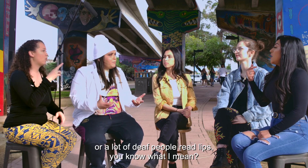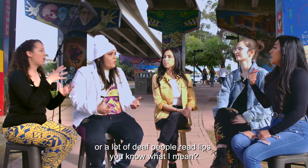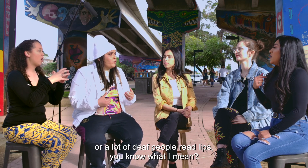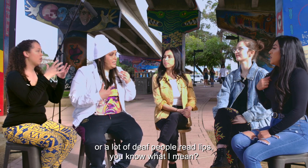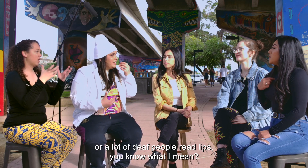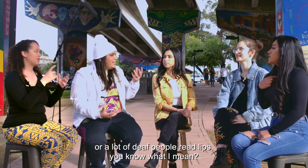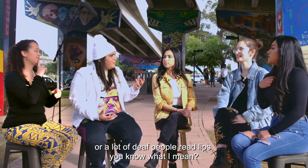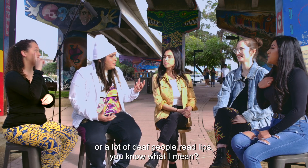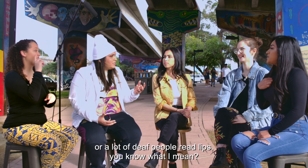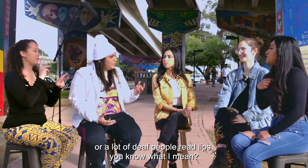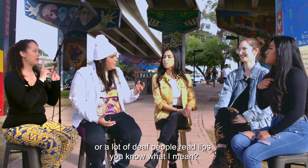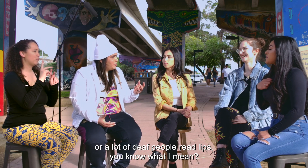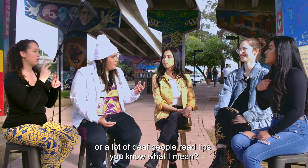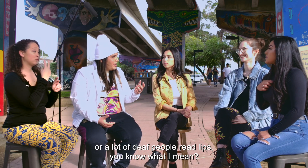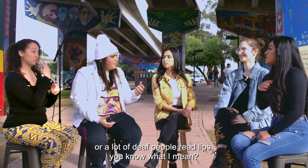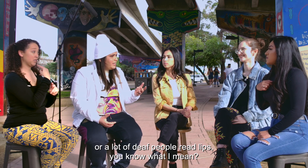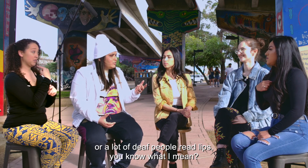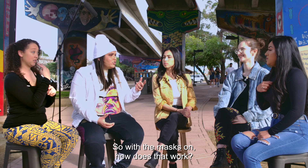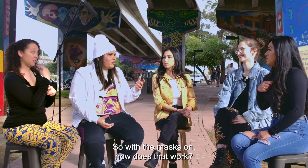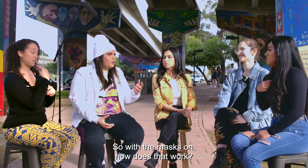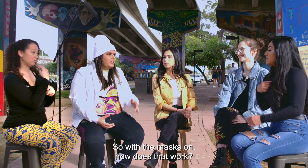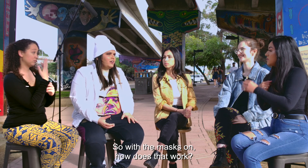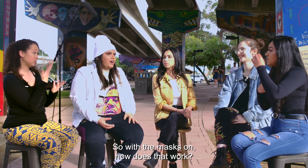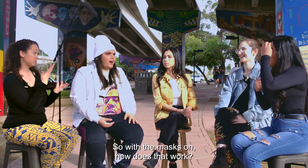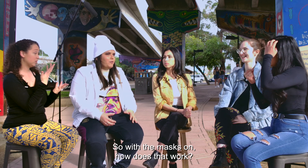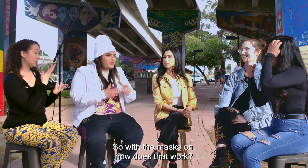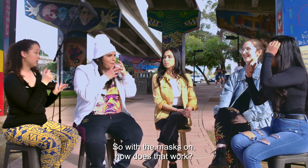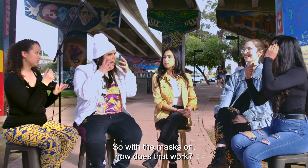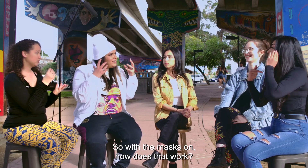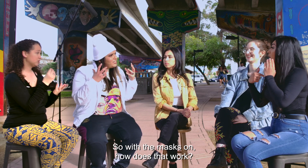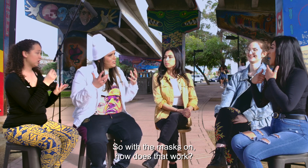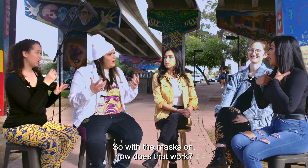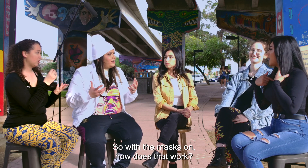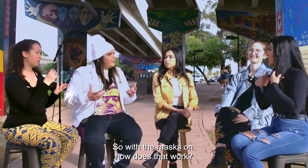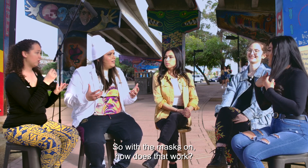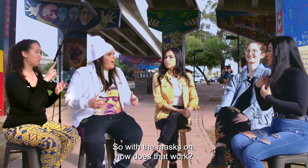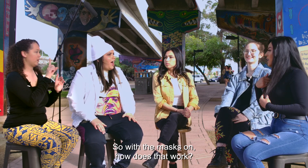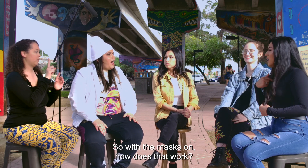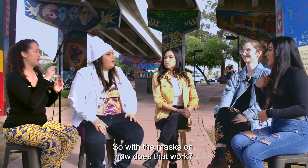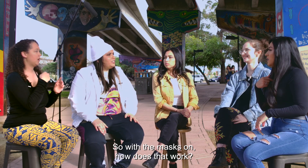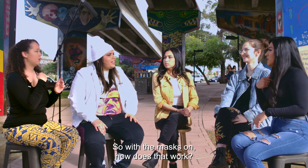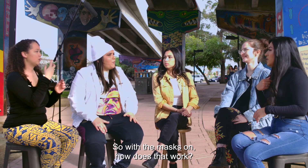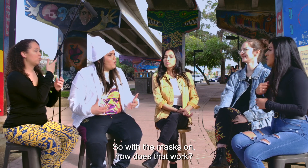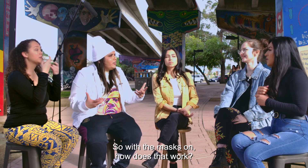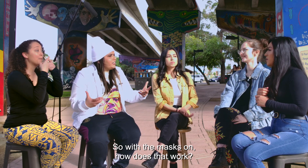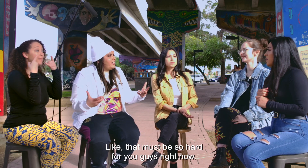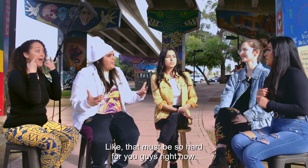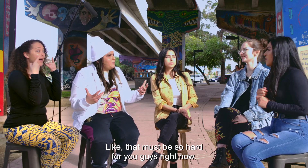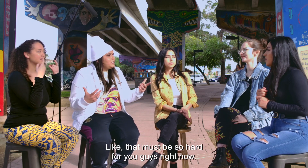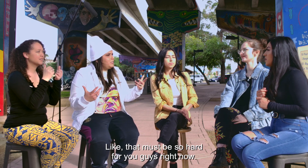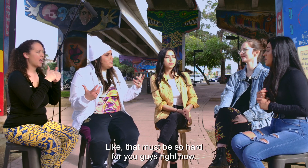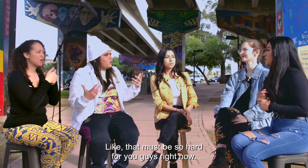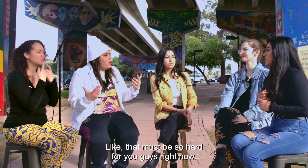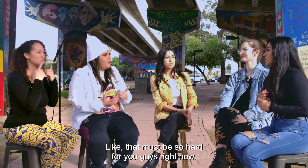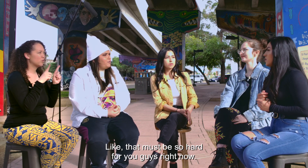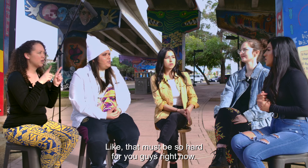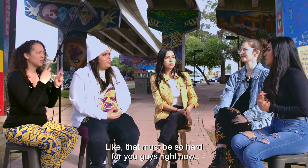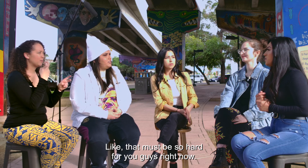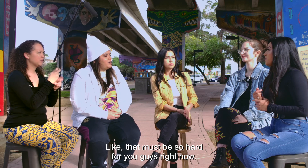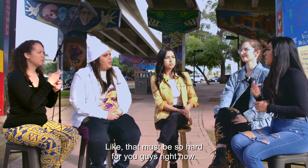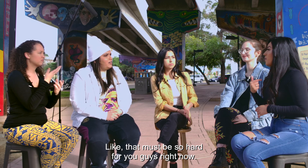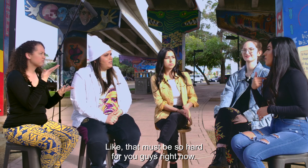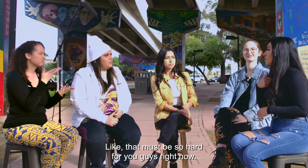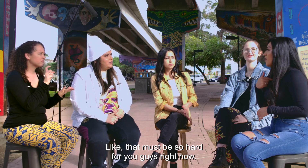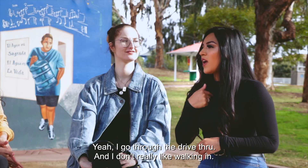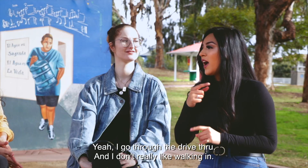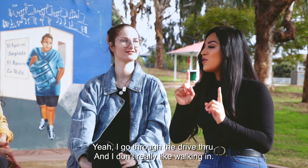deaf people read lips, you know what I mean? So with the masks on, how does that work? That must be so hard for you